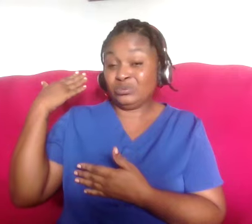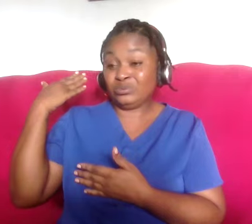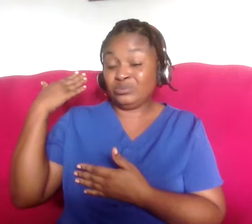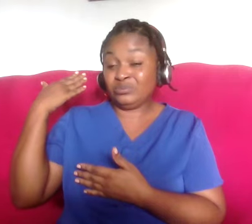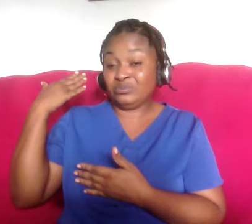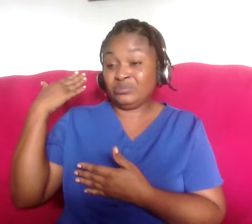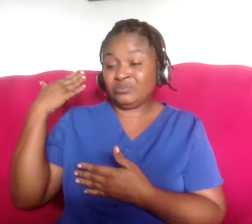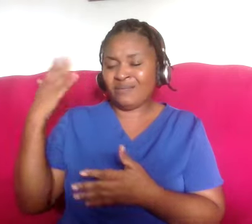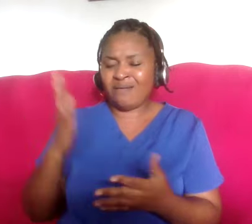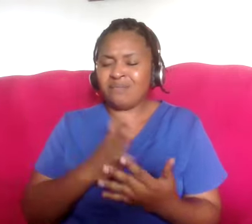embracing what is,